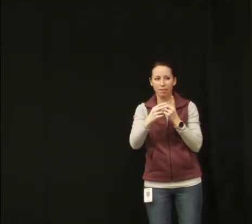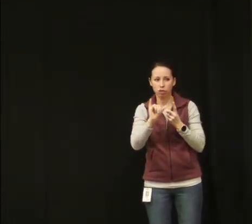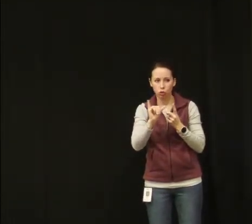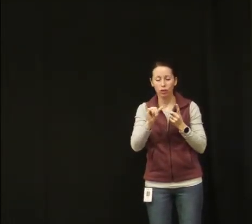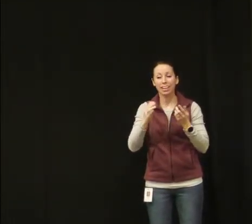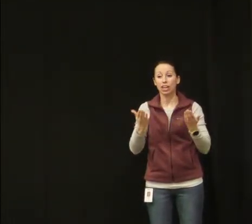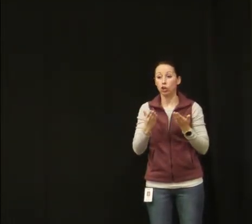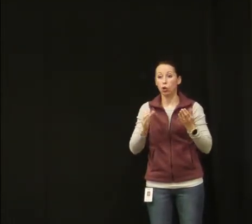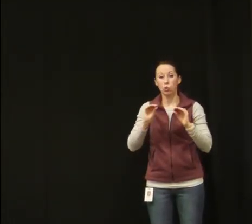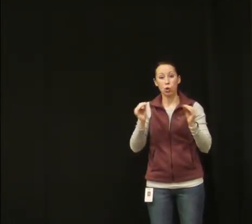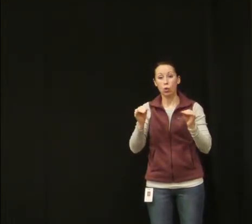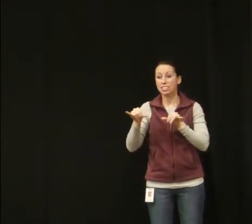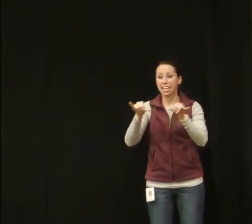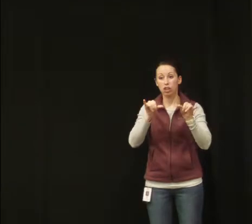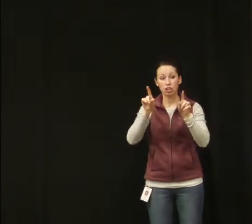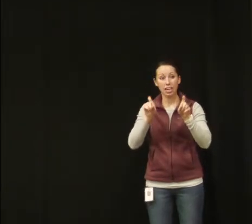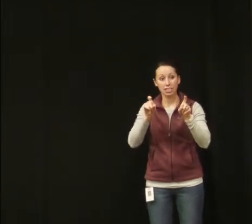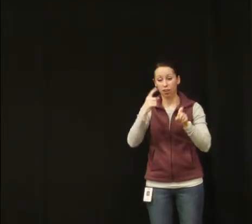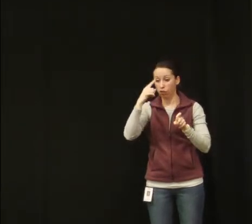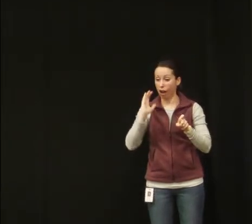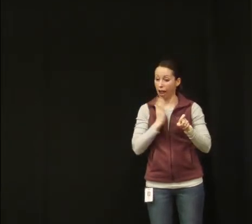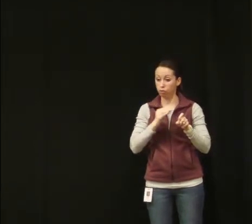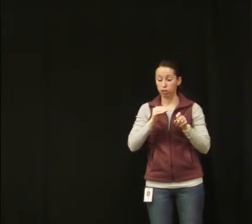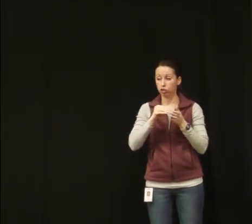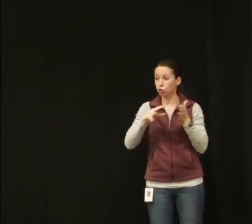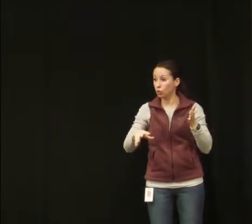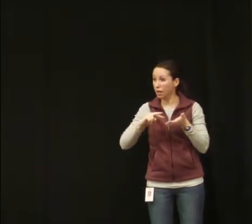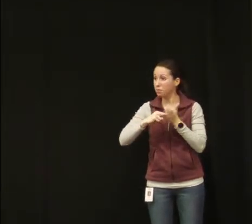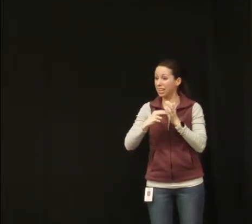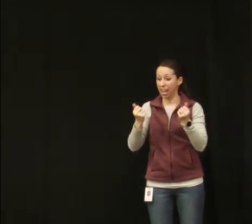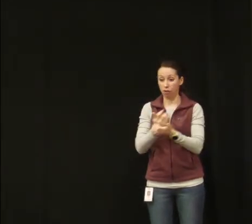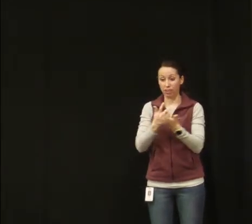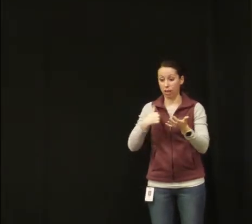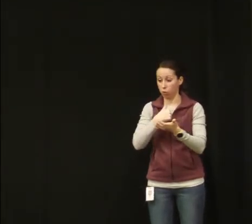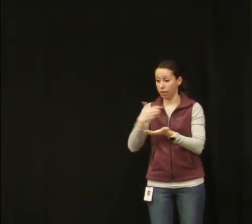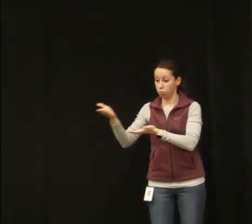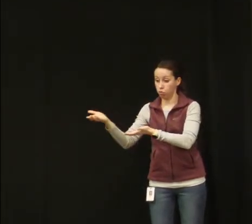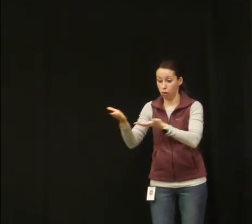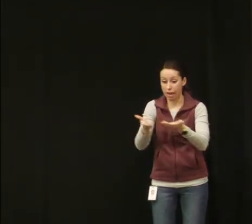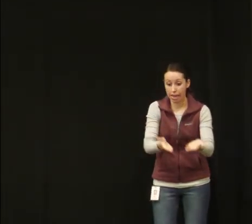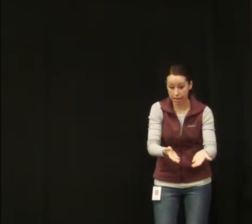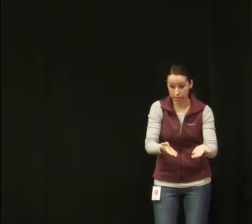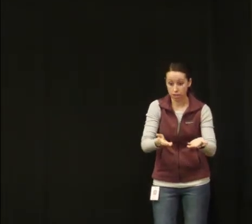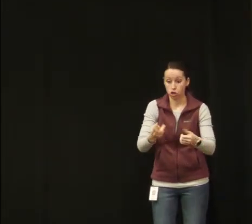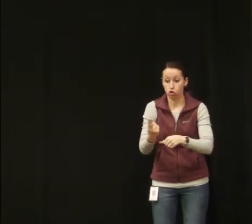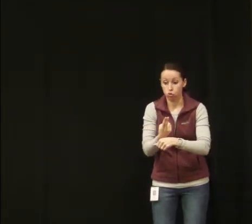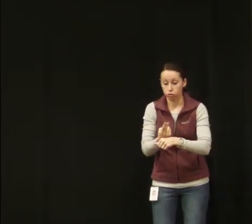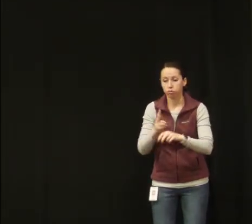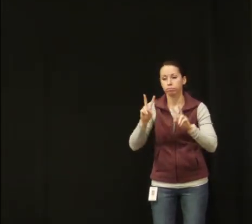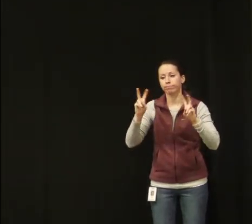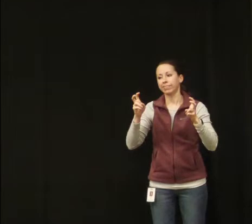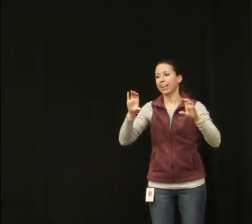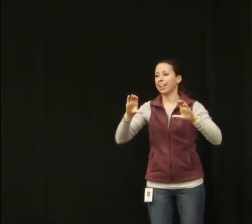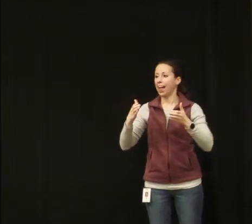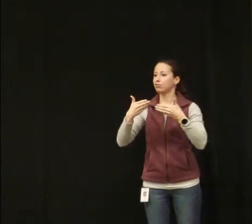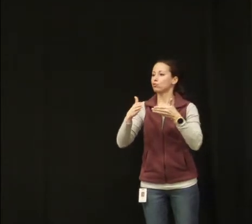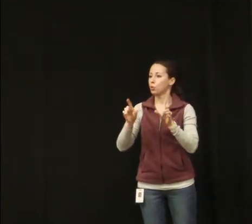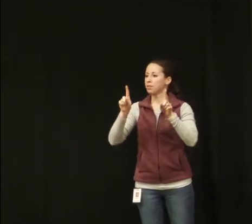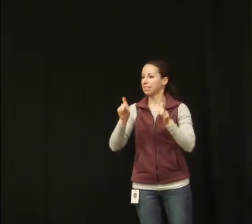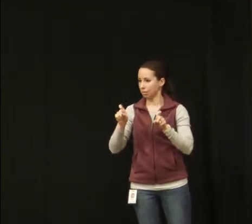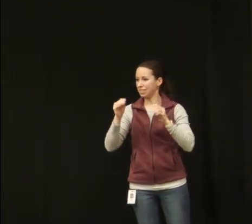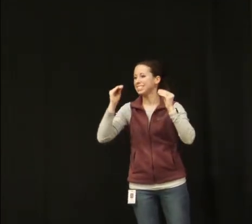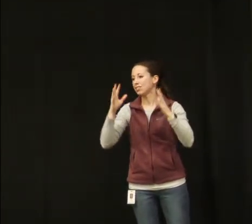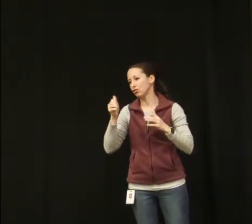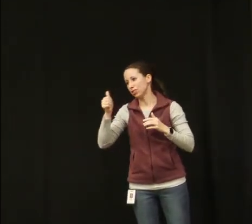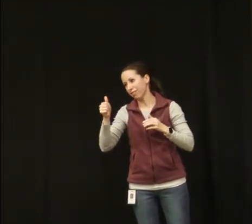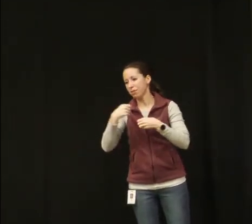testing for our students, so almost everything that we're bringing in is going to be classroom assessments and teacher made, so. Okay,